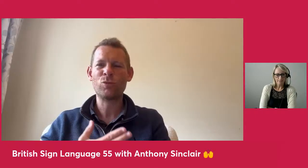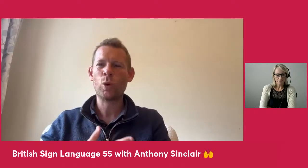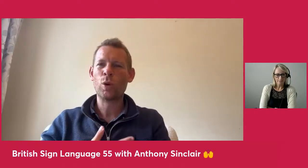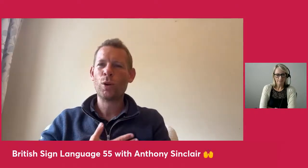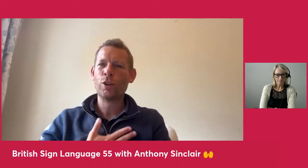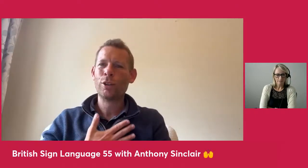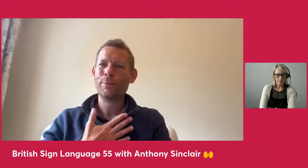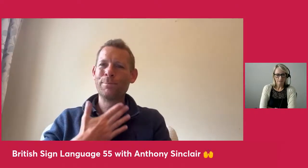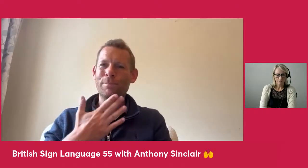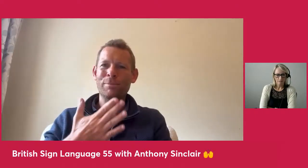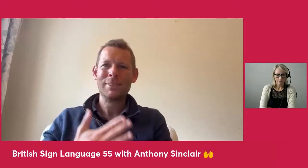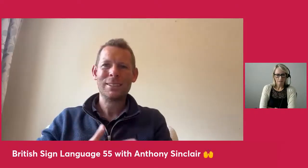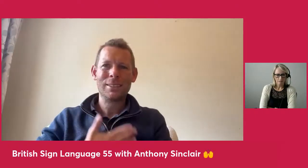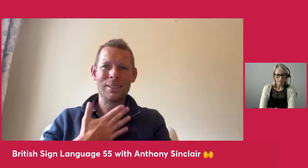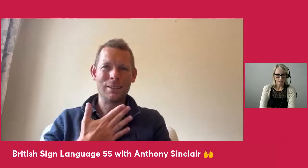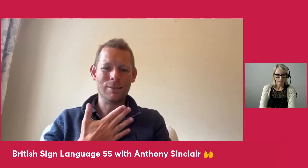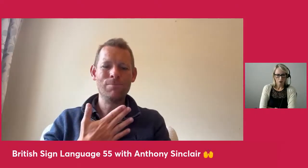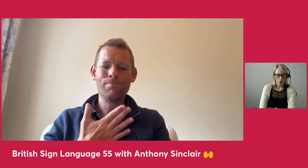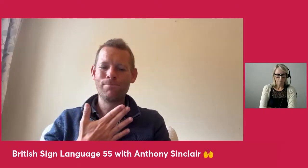Upset.